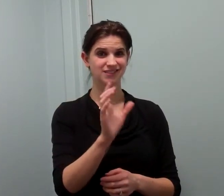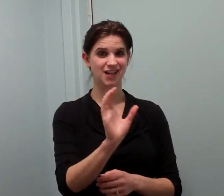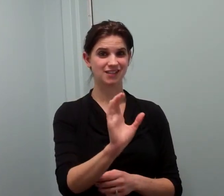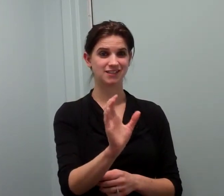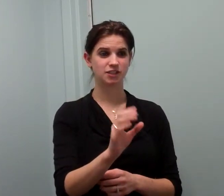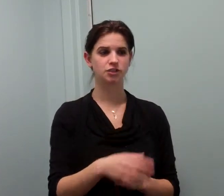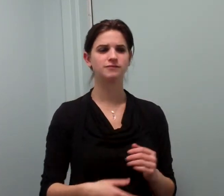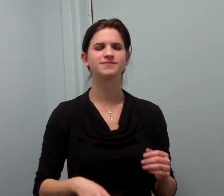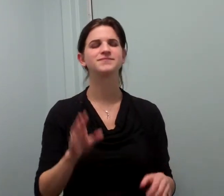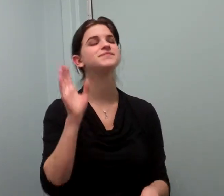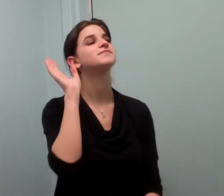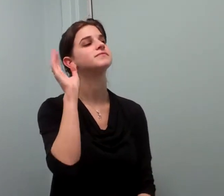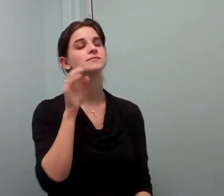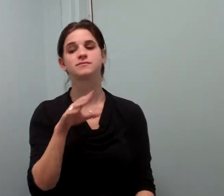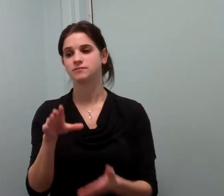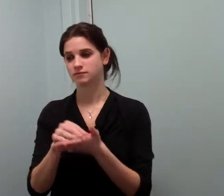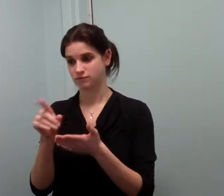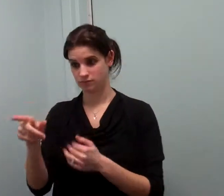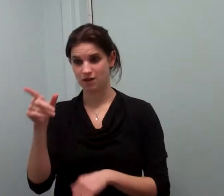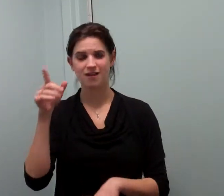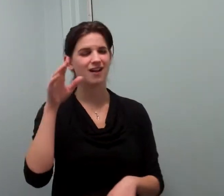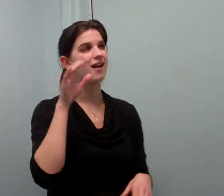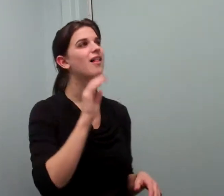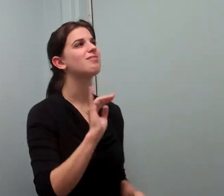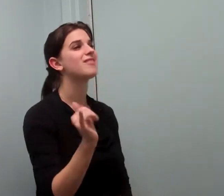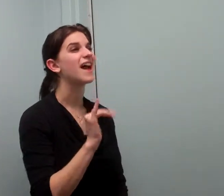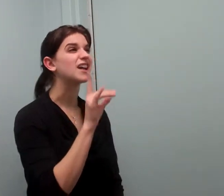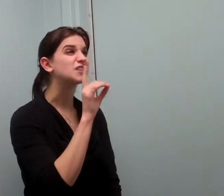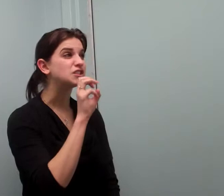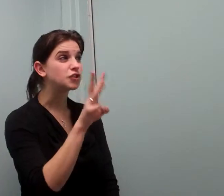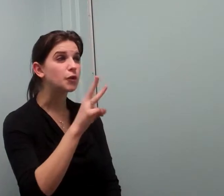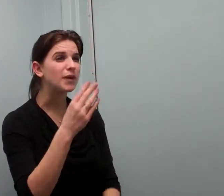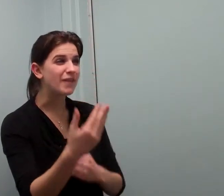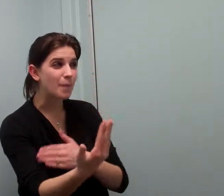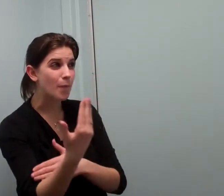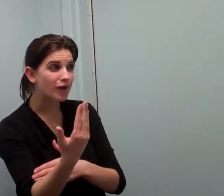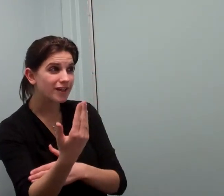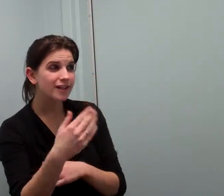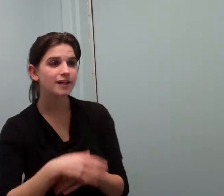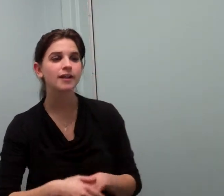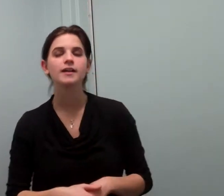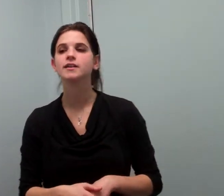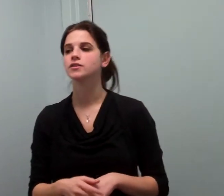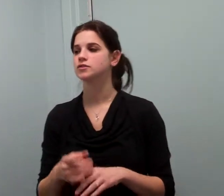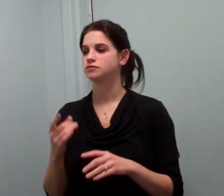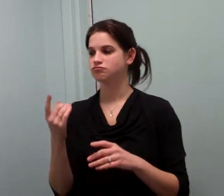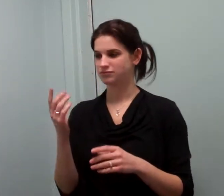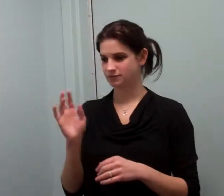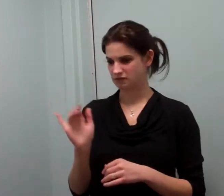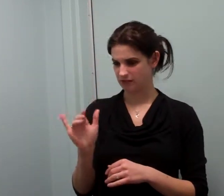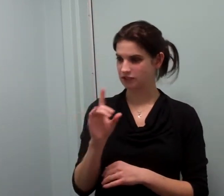do. In the morning. Okay, dew on the grass. If you happen to get up nice and